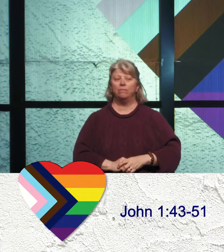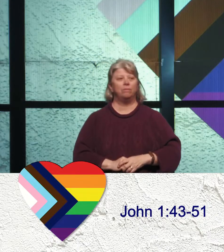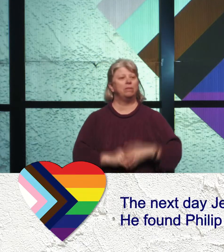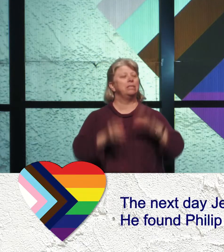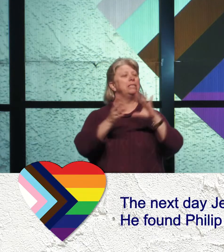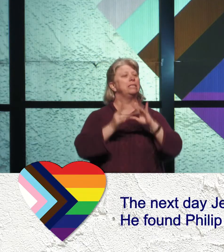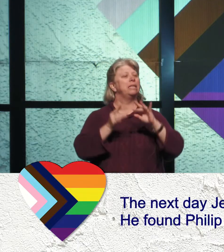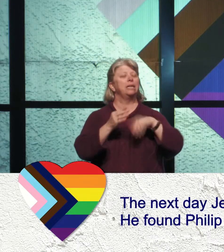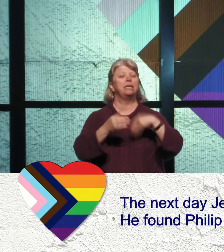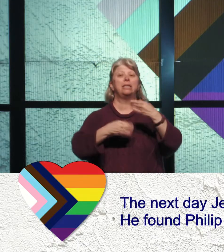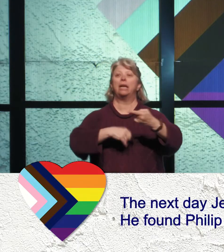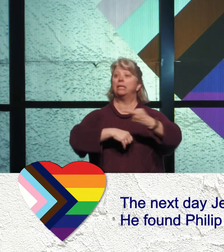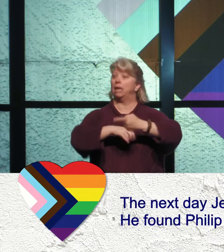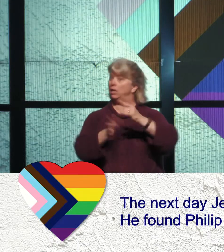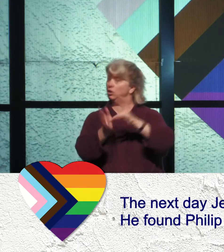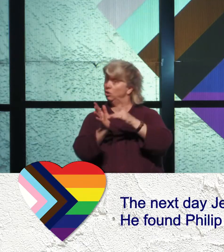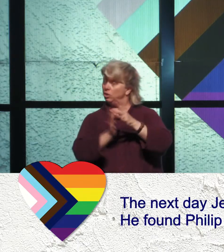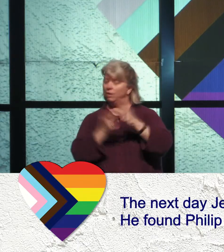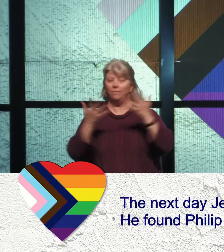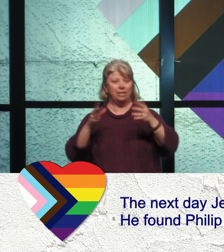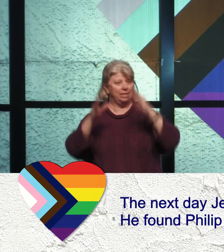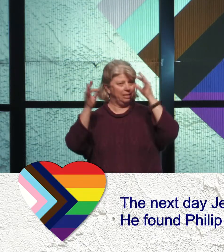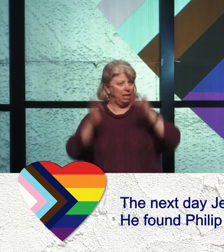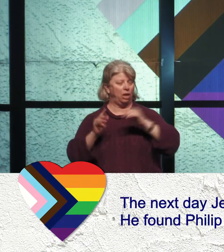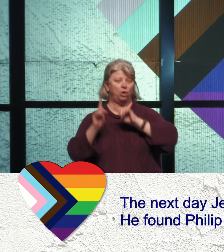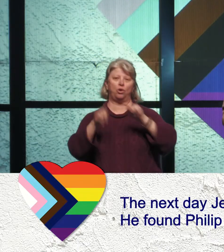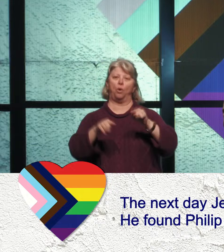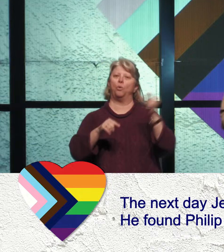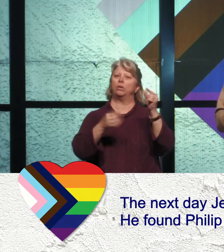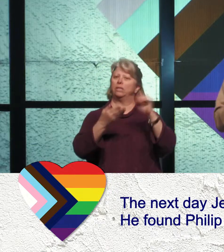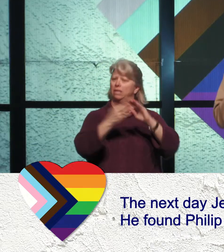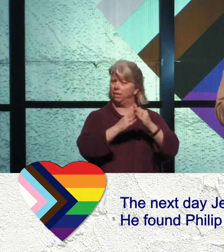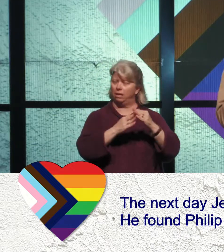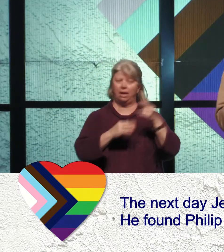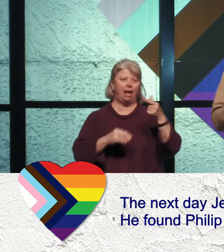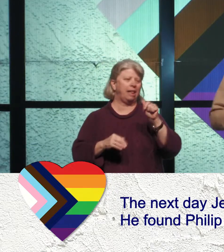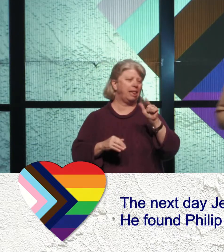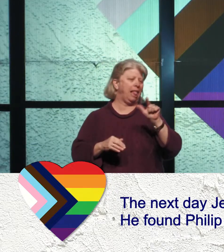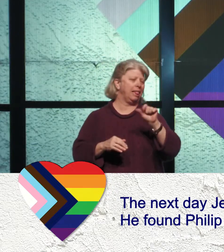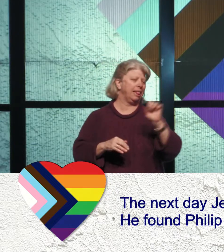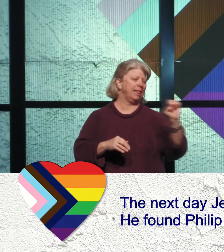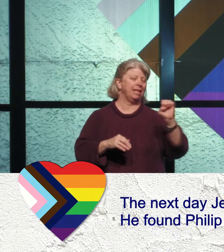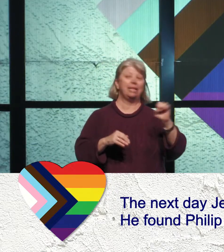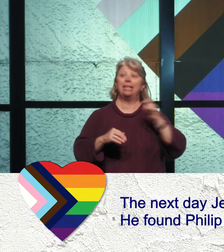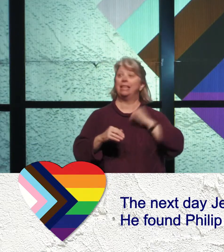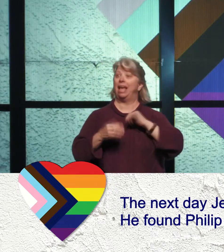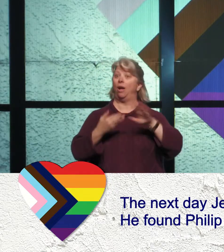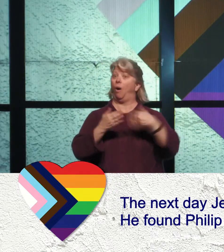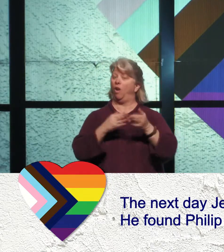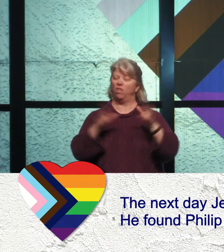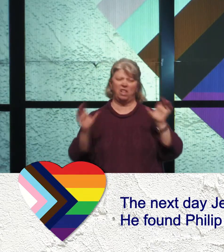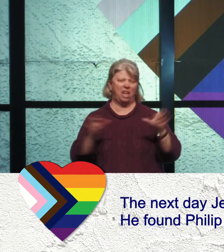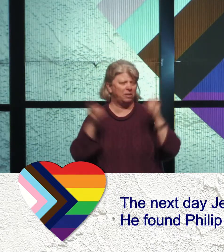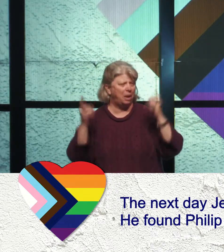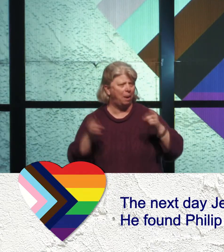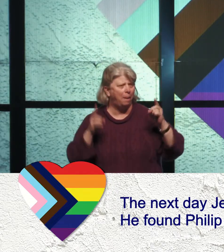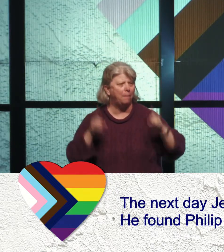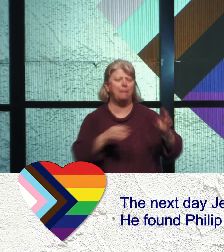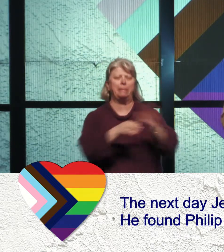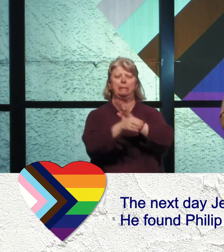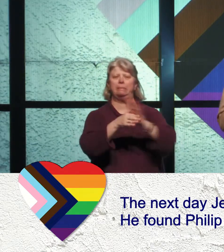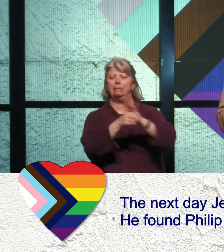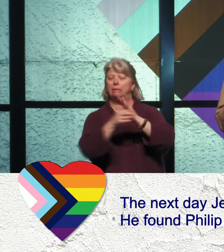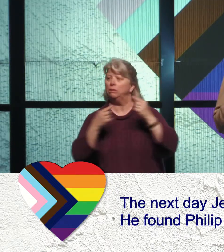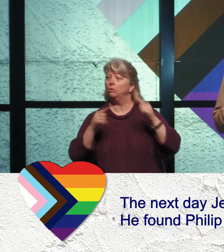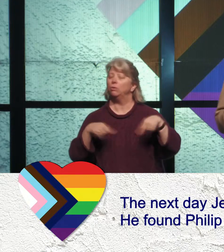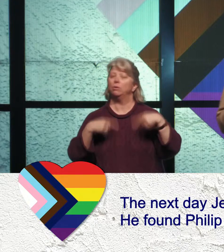It says, the next day, Jesus decided to go to Galilee. Now, the thing about Galilee is that's where all the action was happening in Jesus'